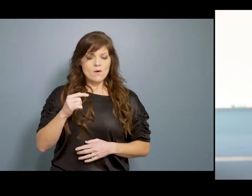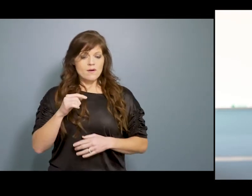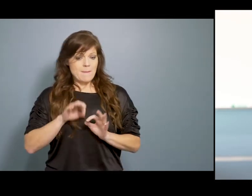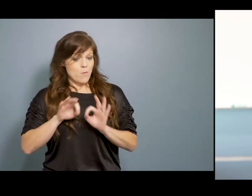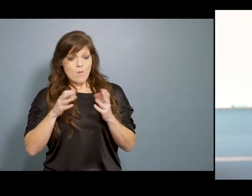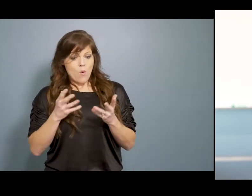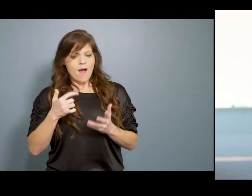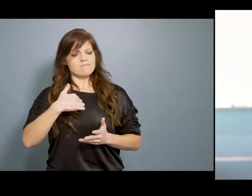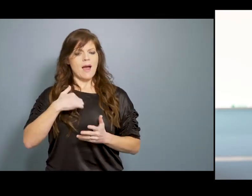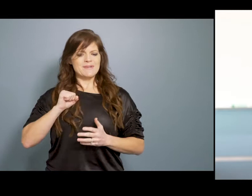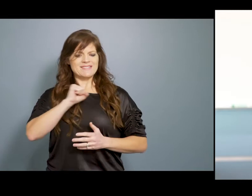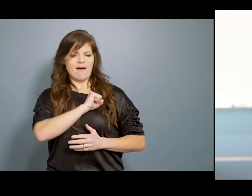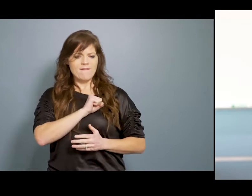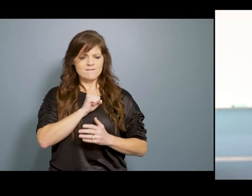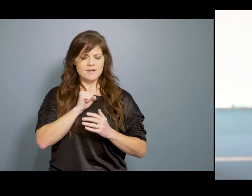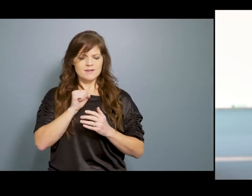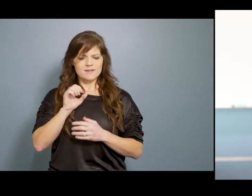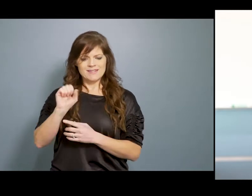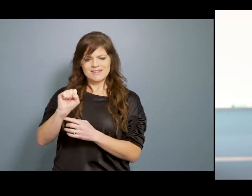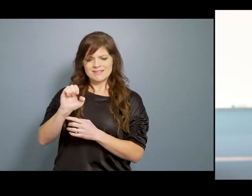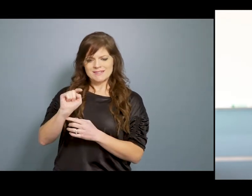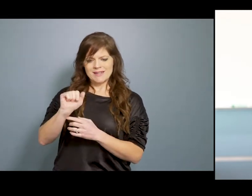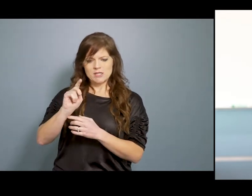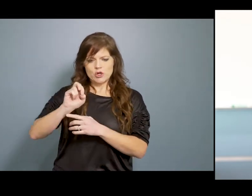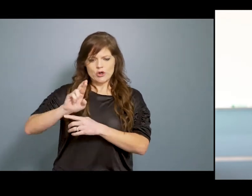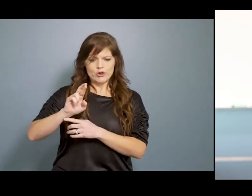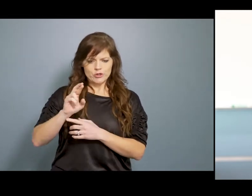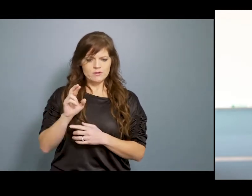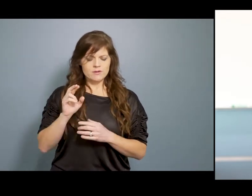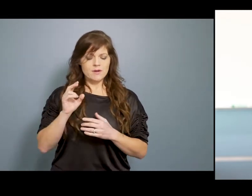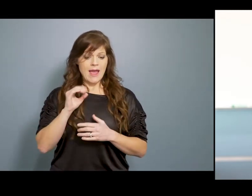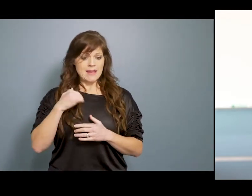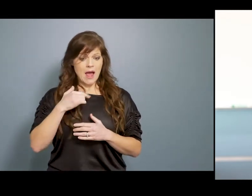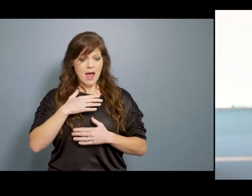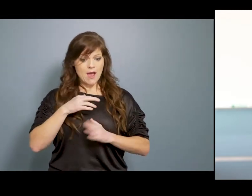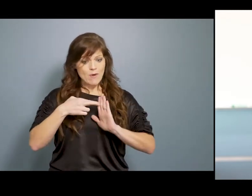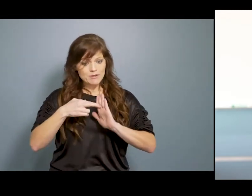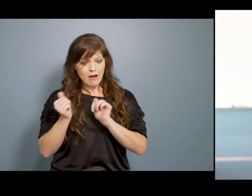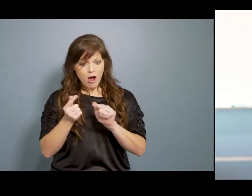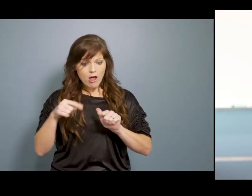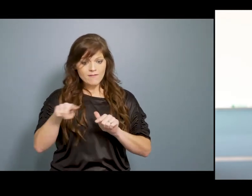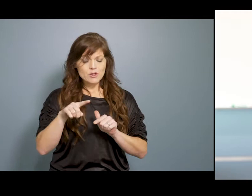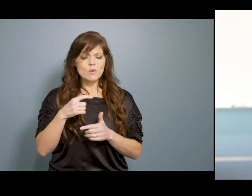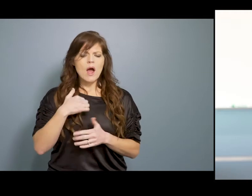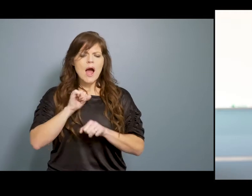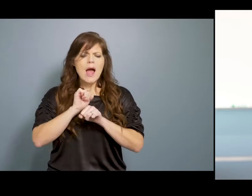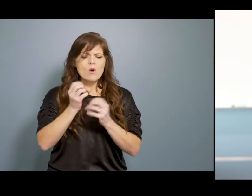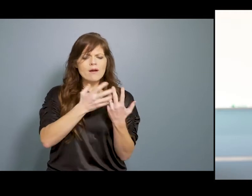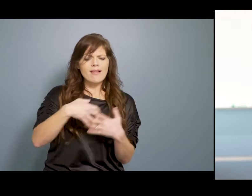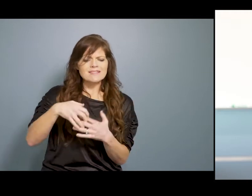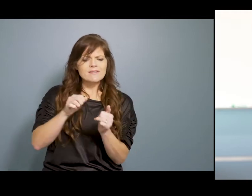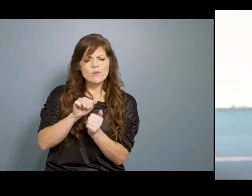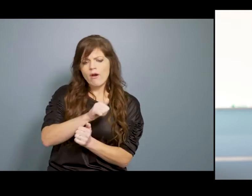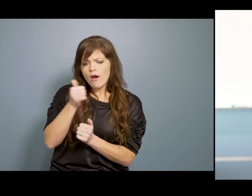senator. I represent you all, the staff here at CWI. I work collectively with staff senators